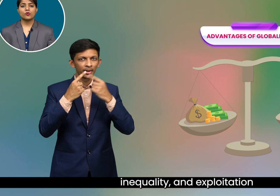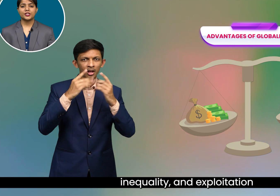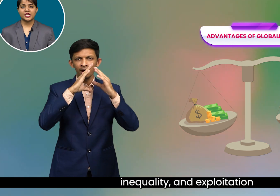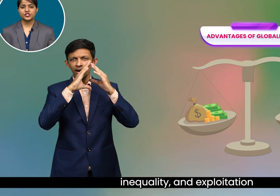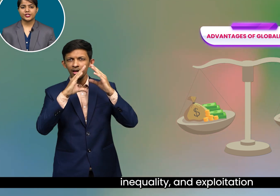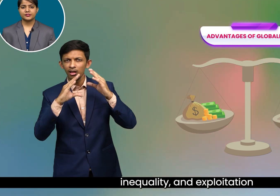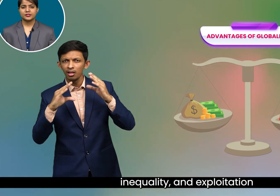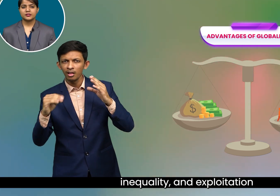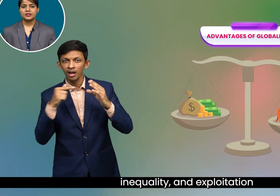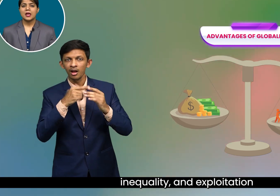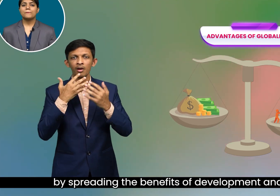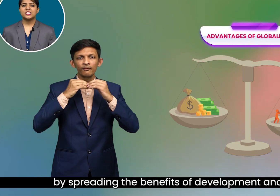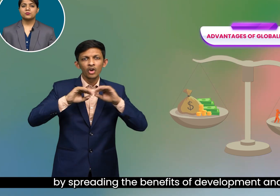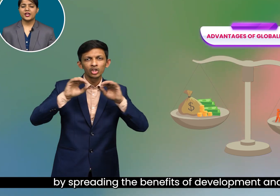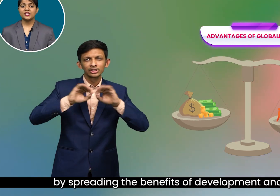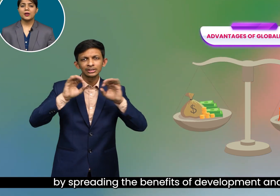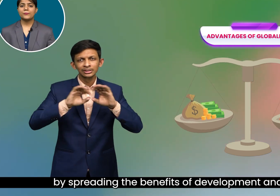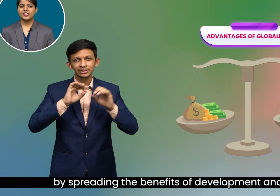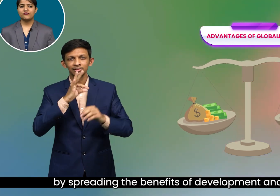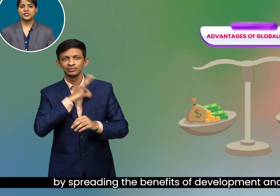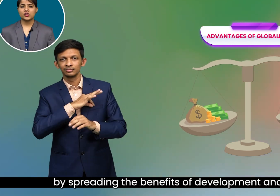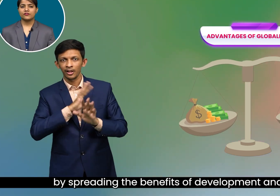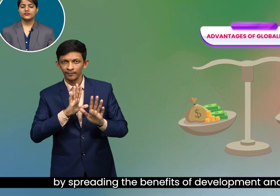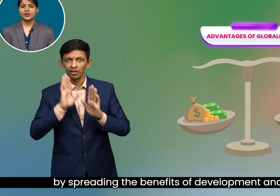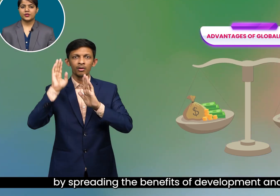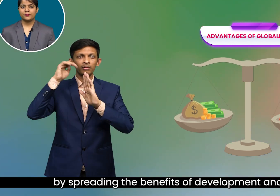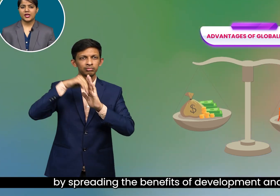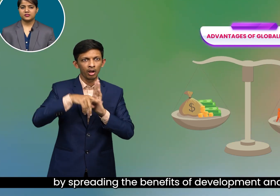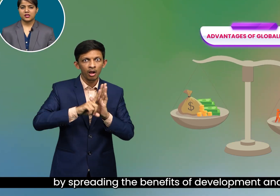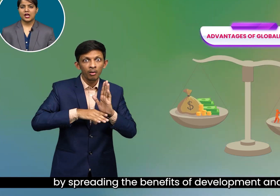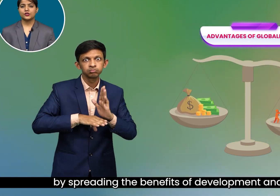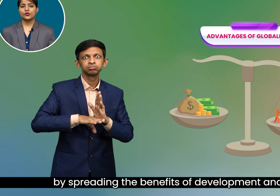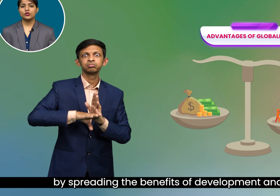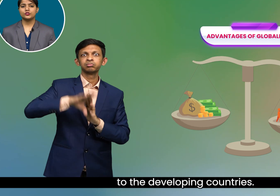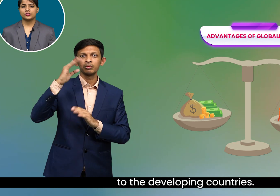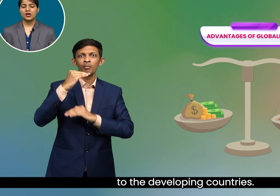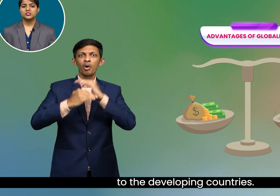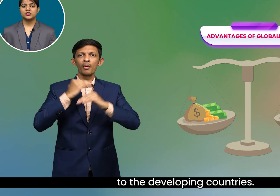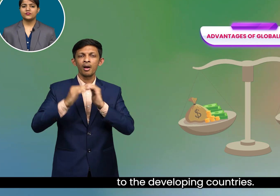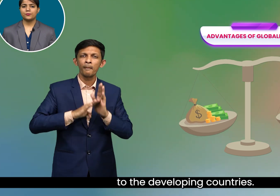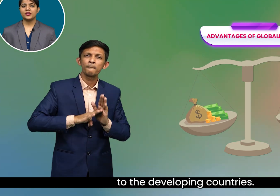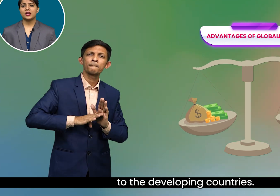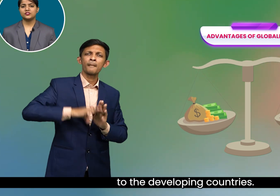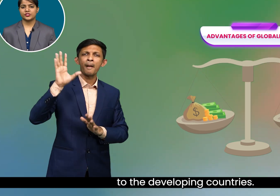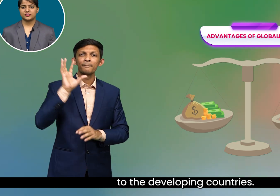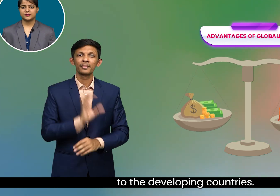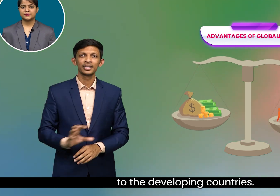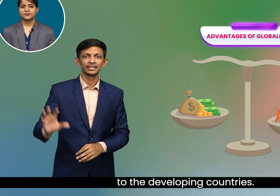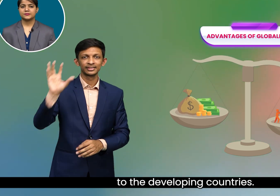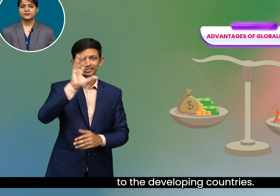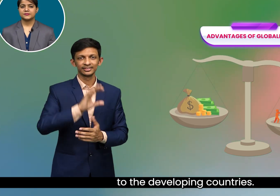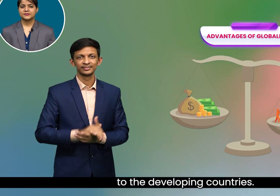and exploitation by spreading the benefits of development and growth to the developing